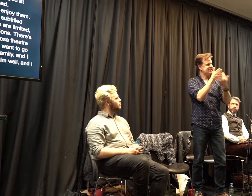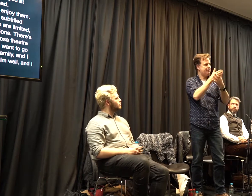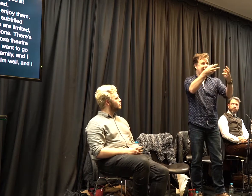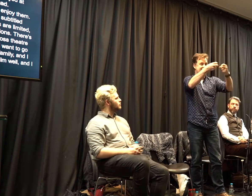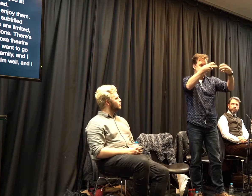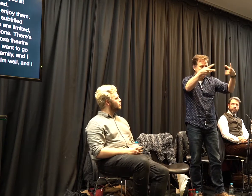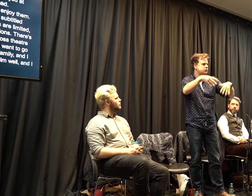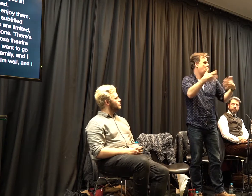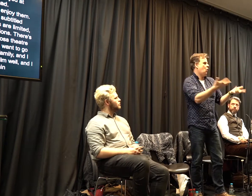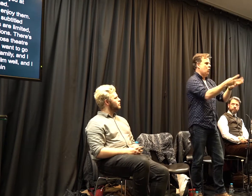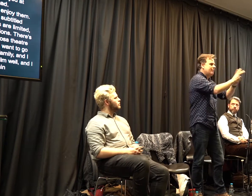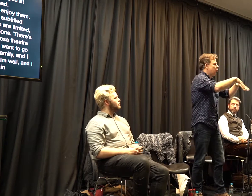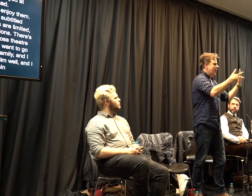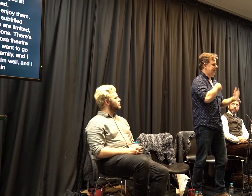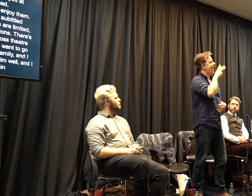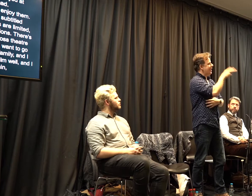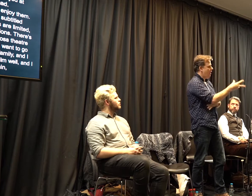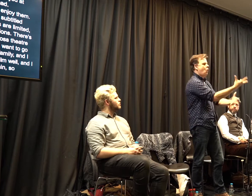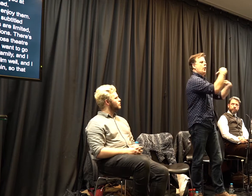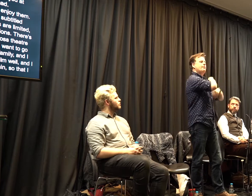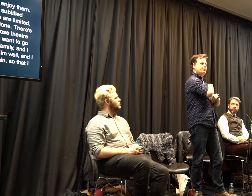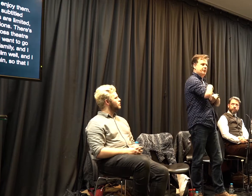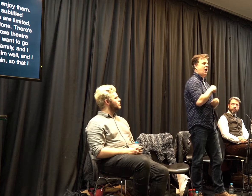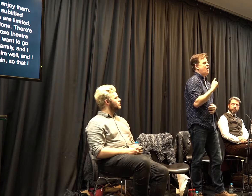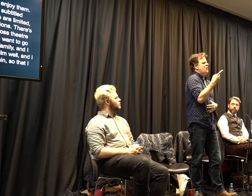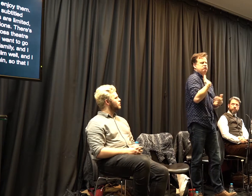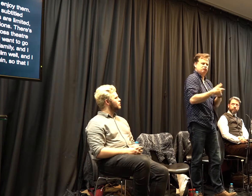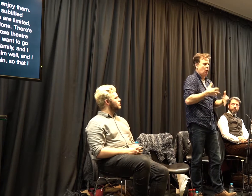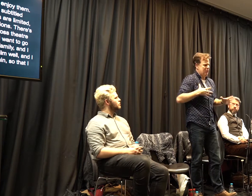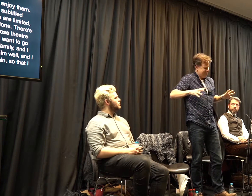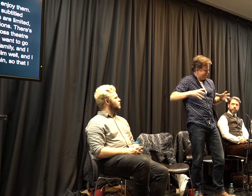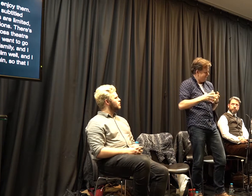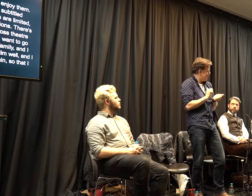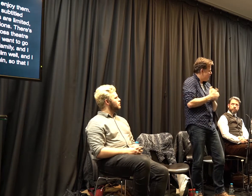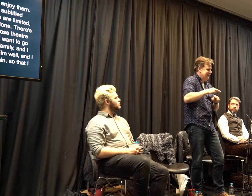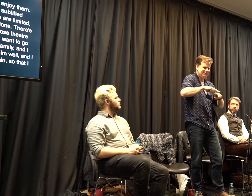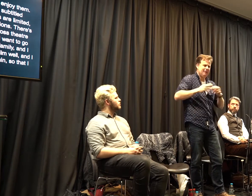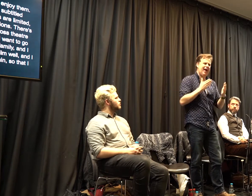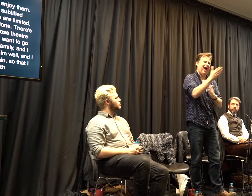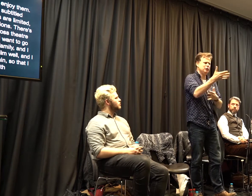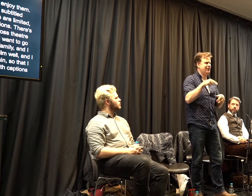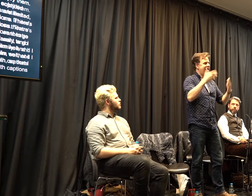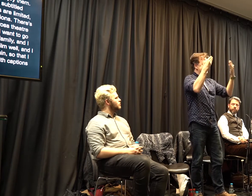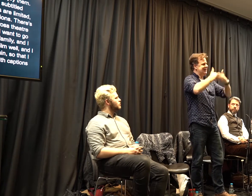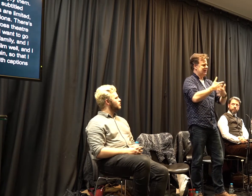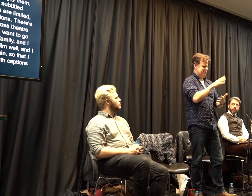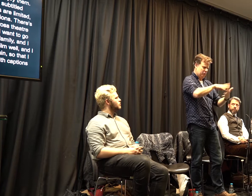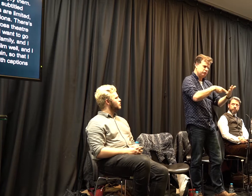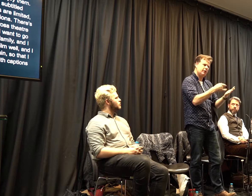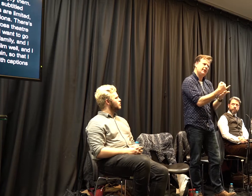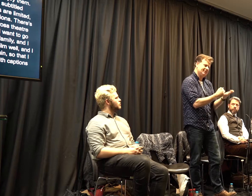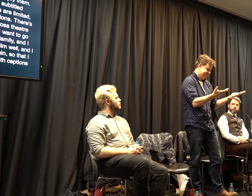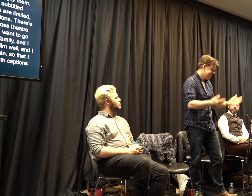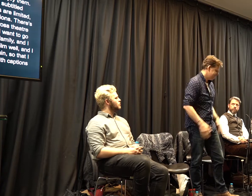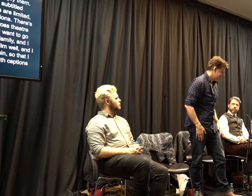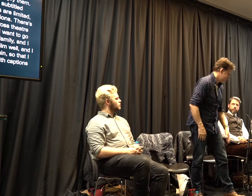again so that I can understand fully what had happened, with captions or subtitles. The experience of